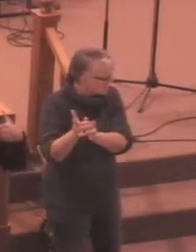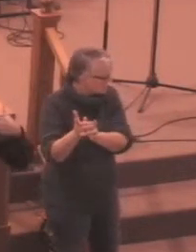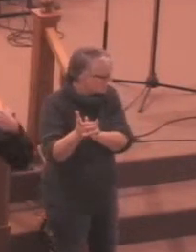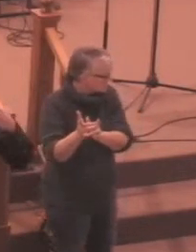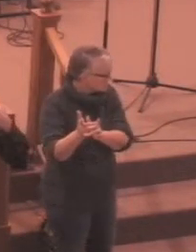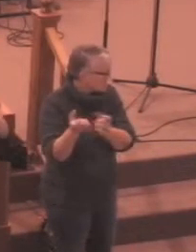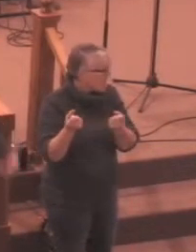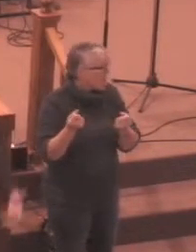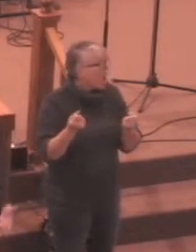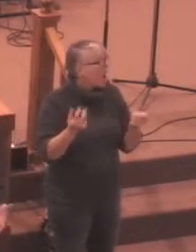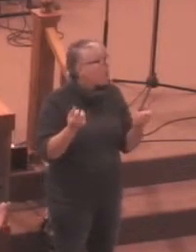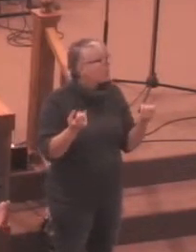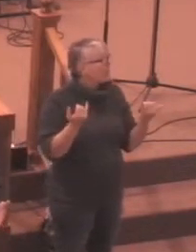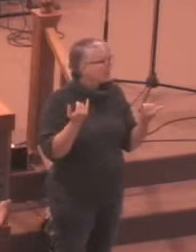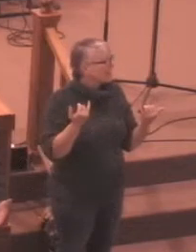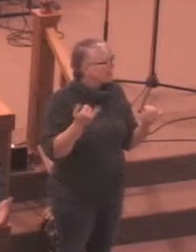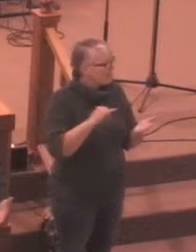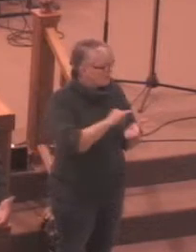how many now